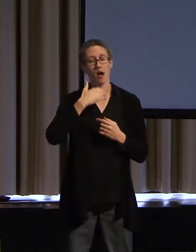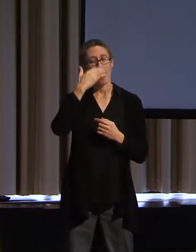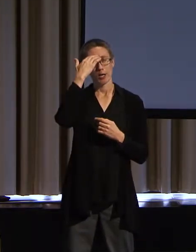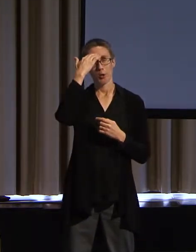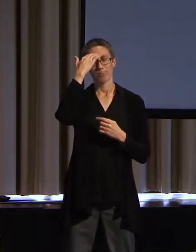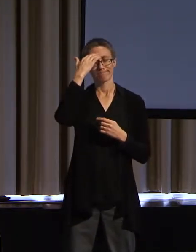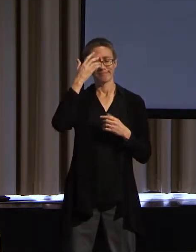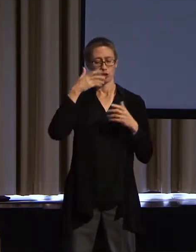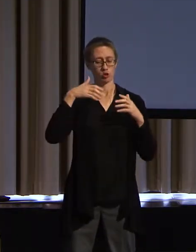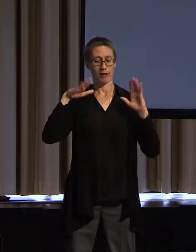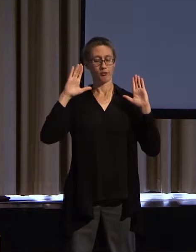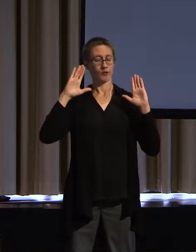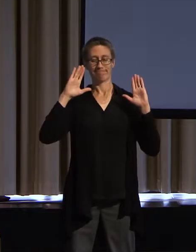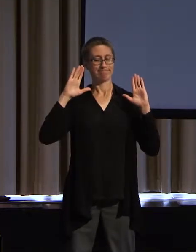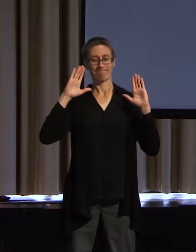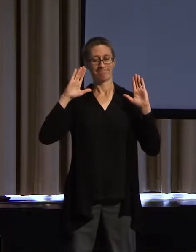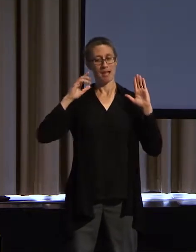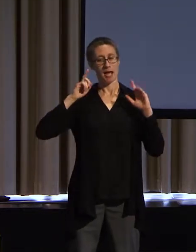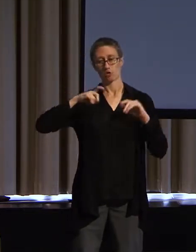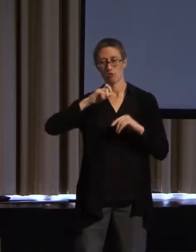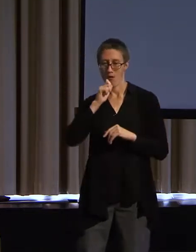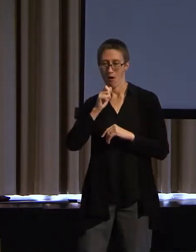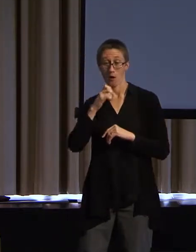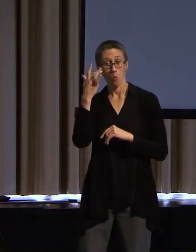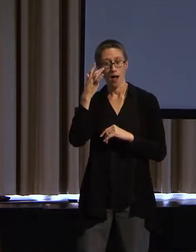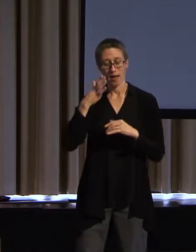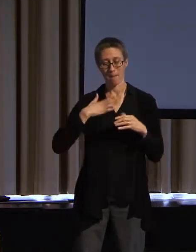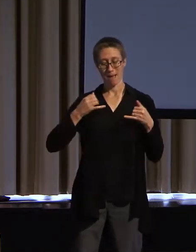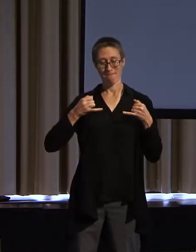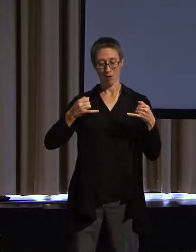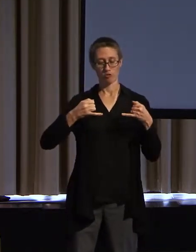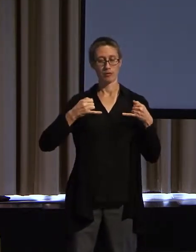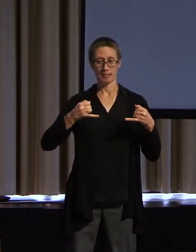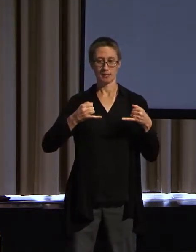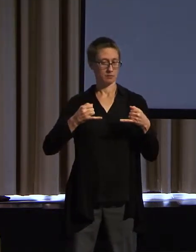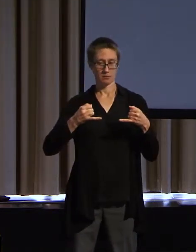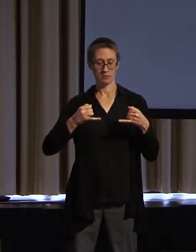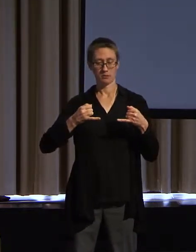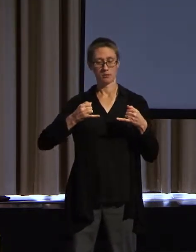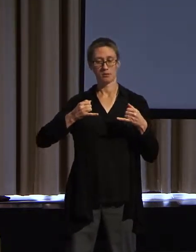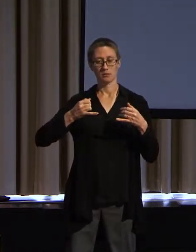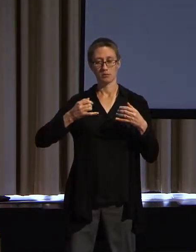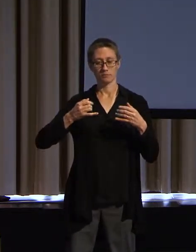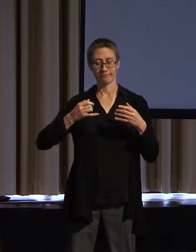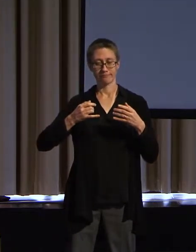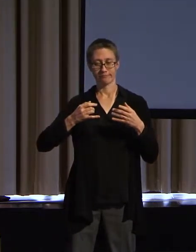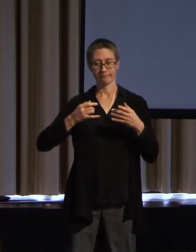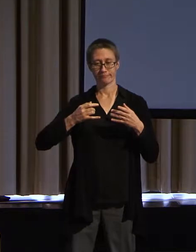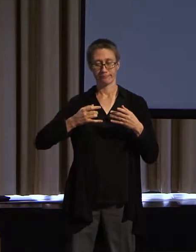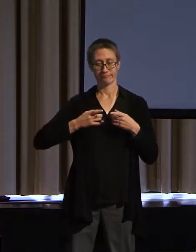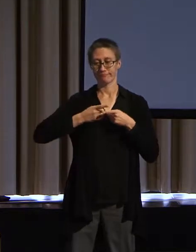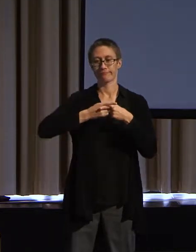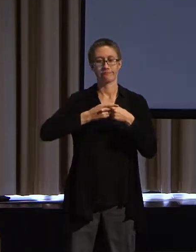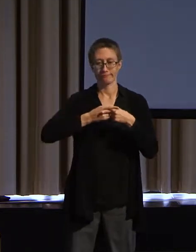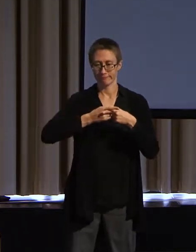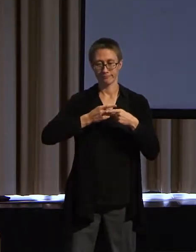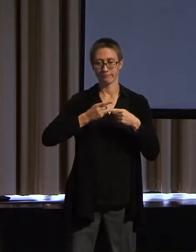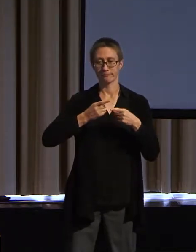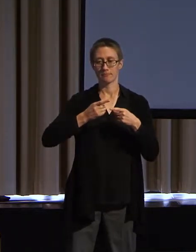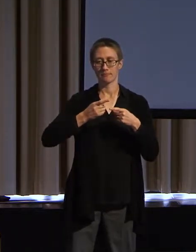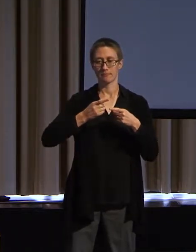violated. This kind of resistance is one which invites me to action. For example, preparing for a